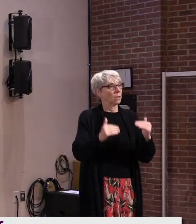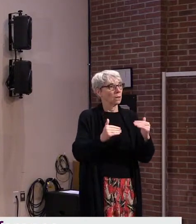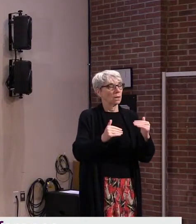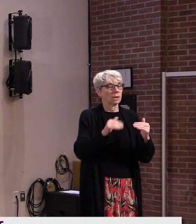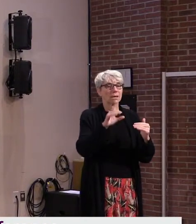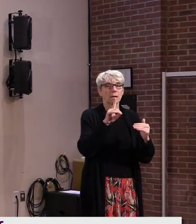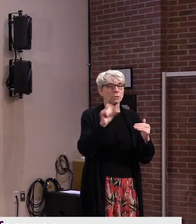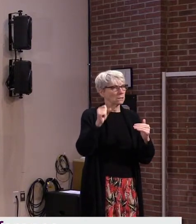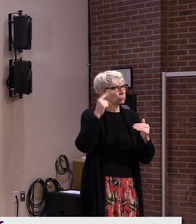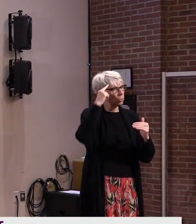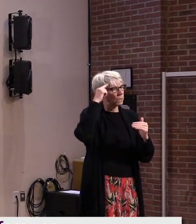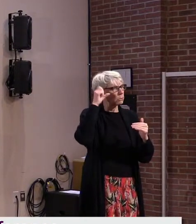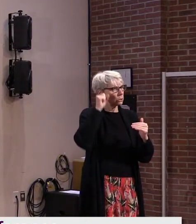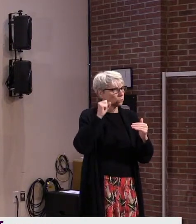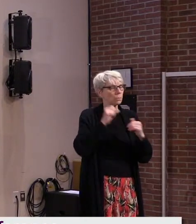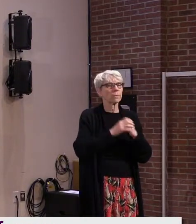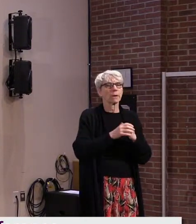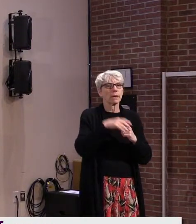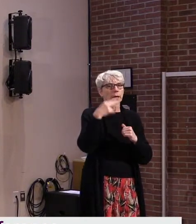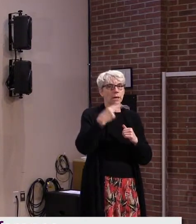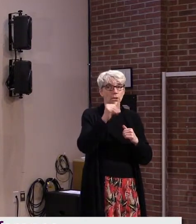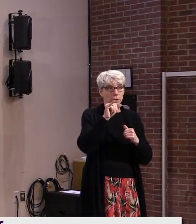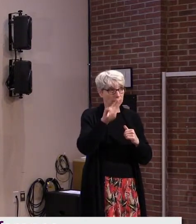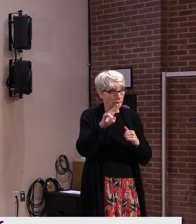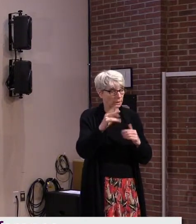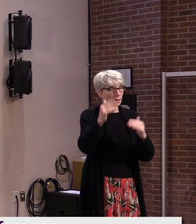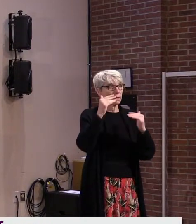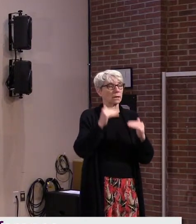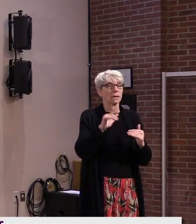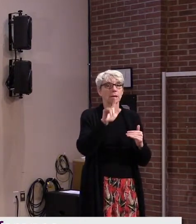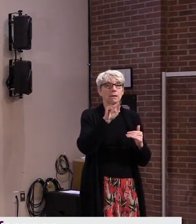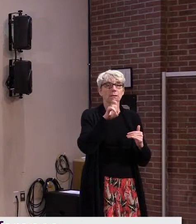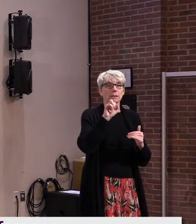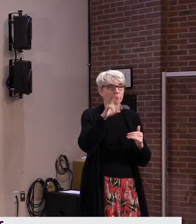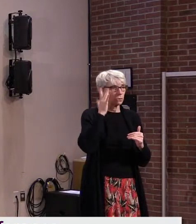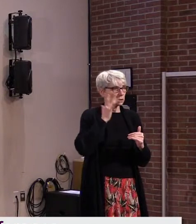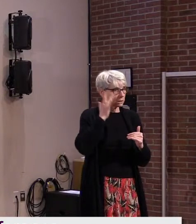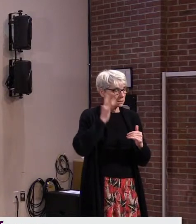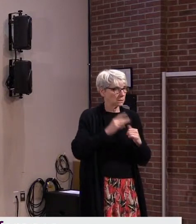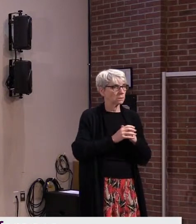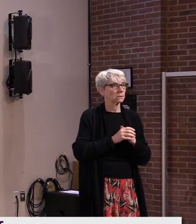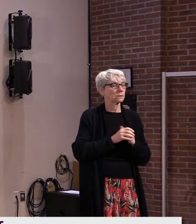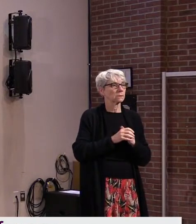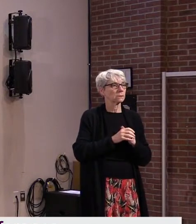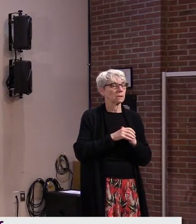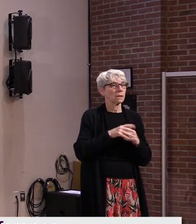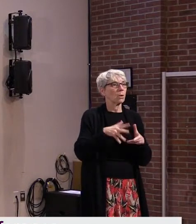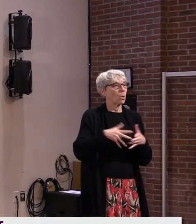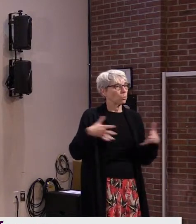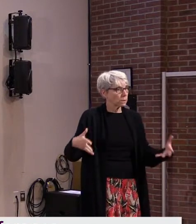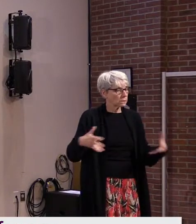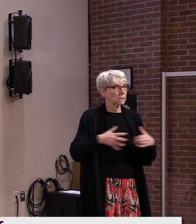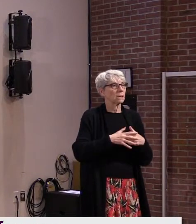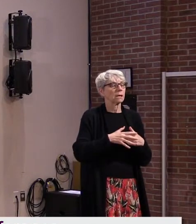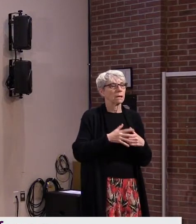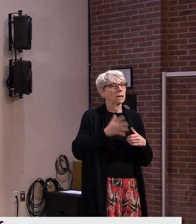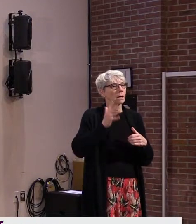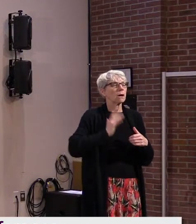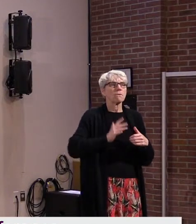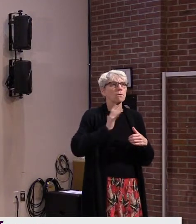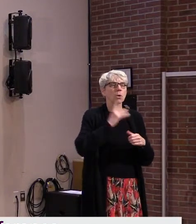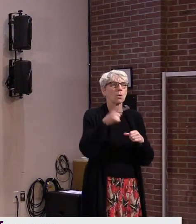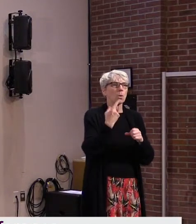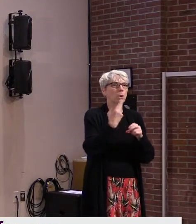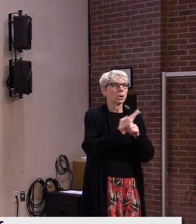Down syndrome, HIV, liver disease, obesity, formerly we were only